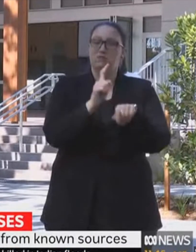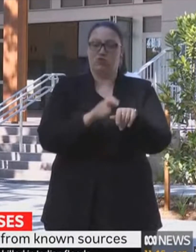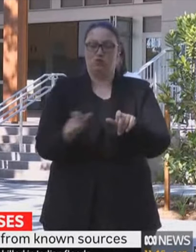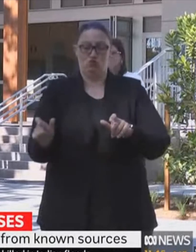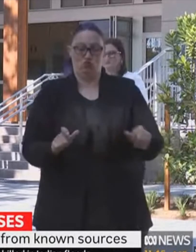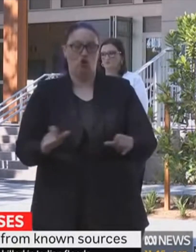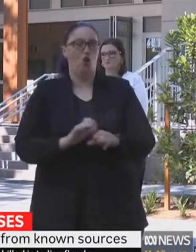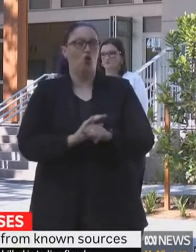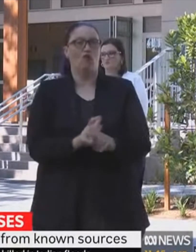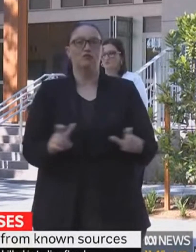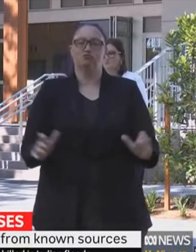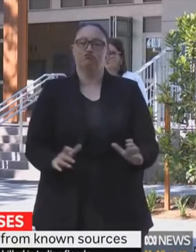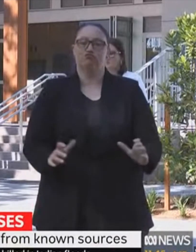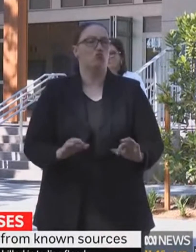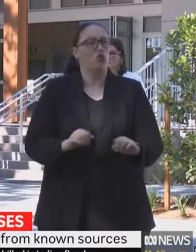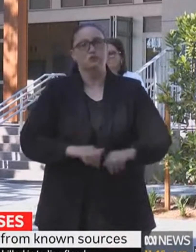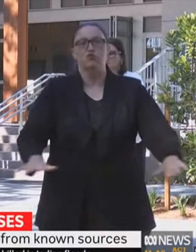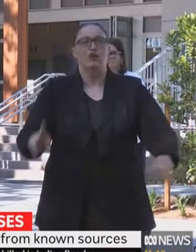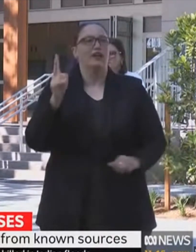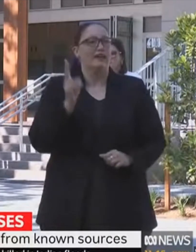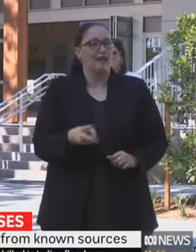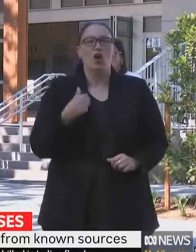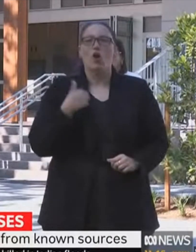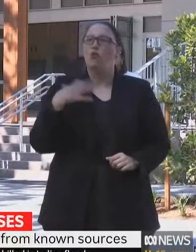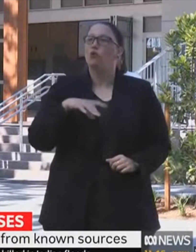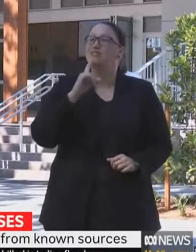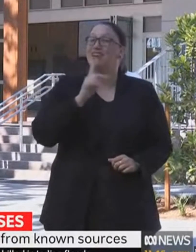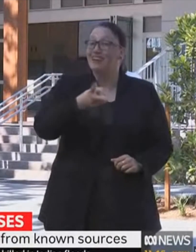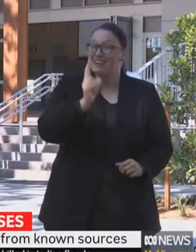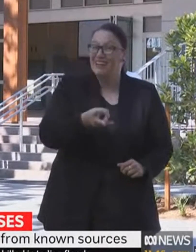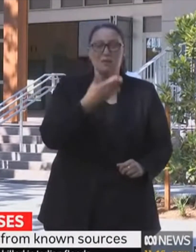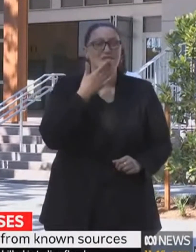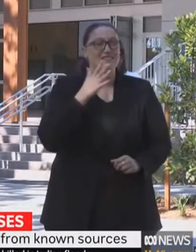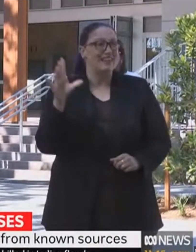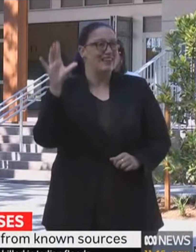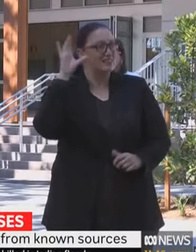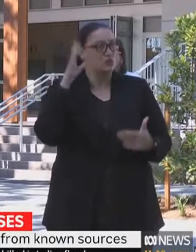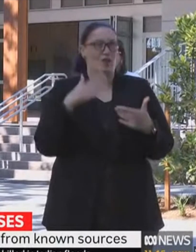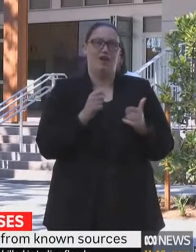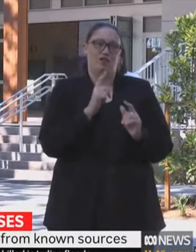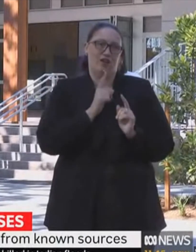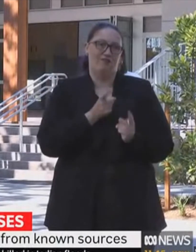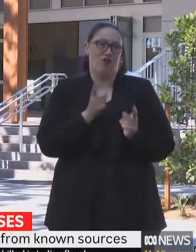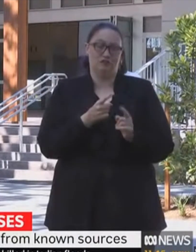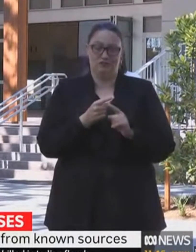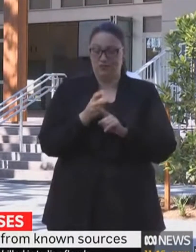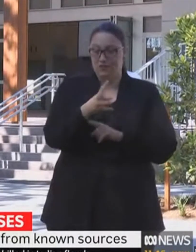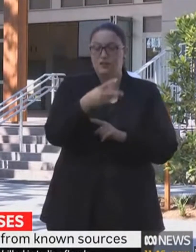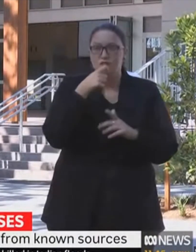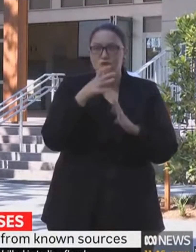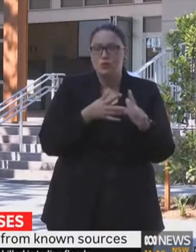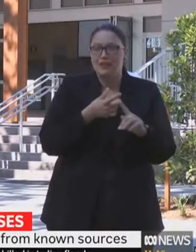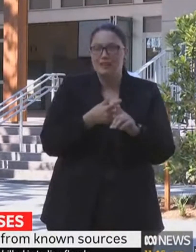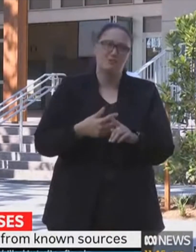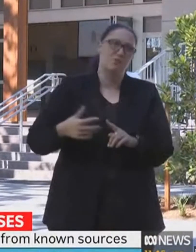us. And can I say very, very strongly, please heed the health advice. The next few weeks are critical.